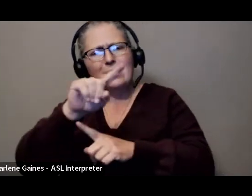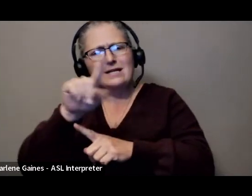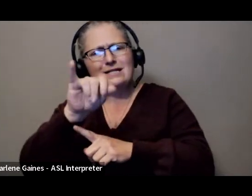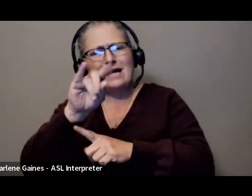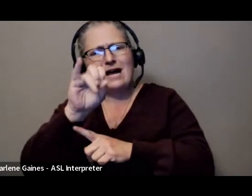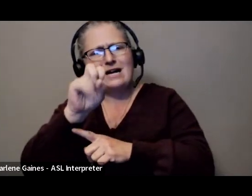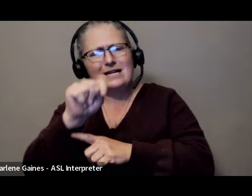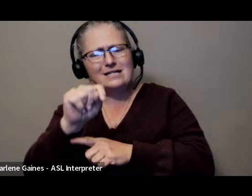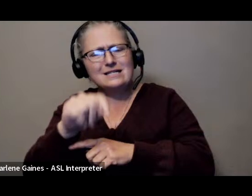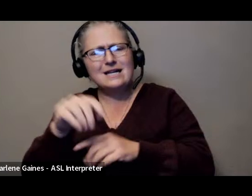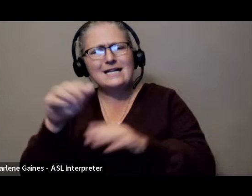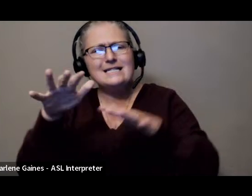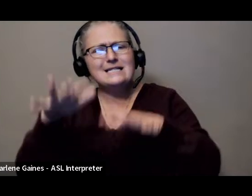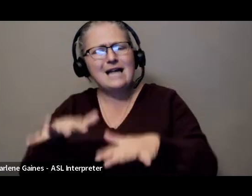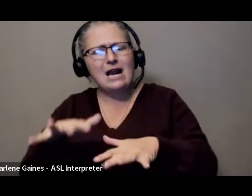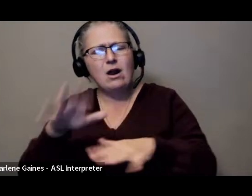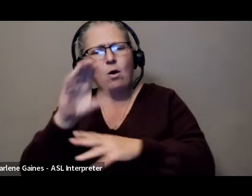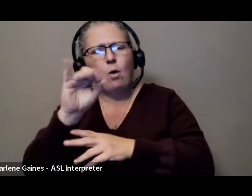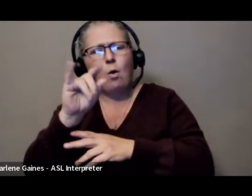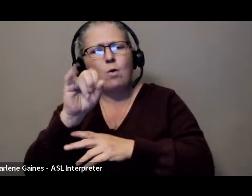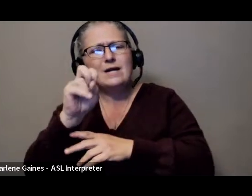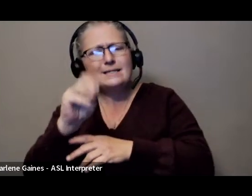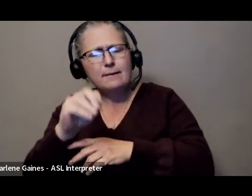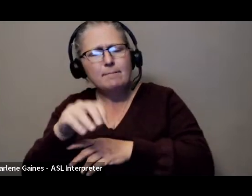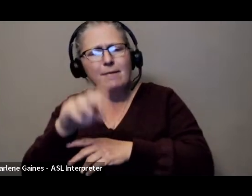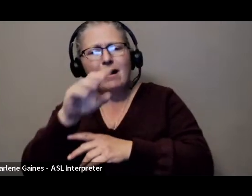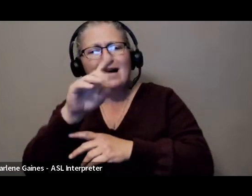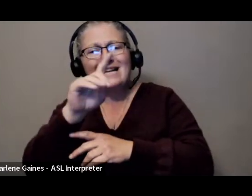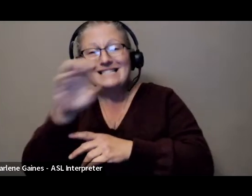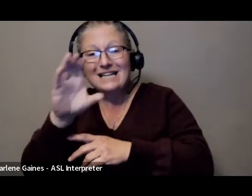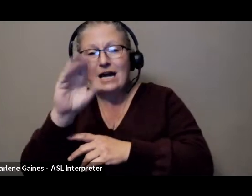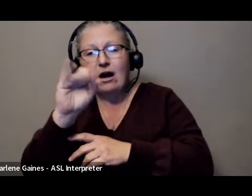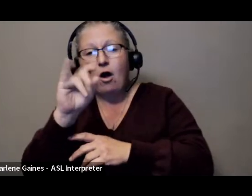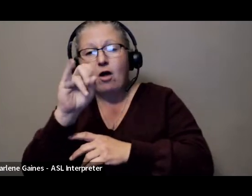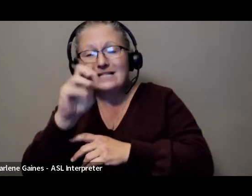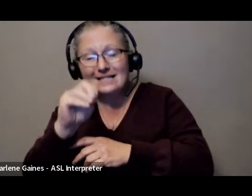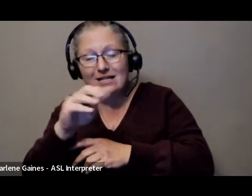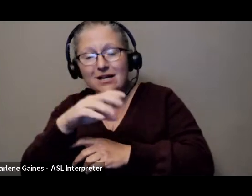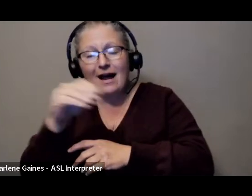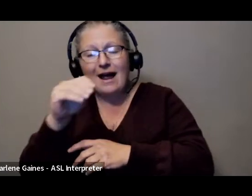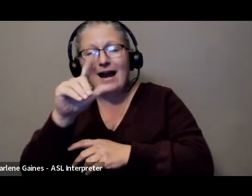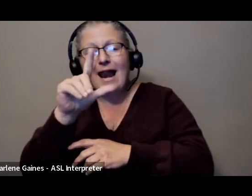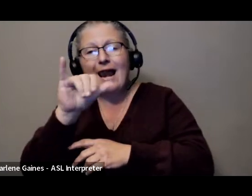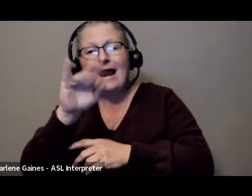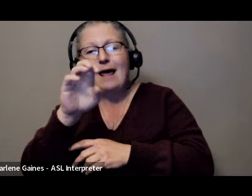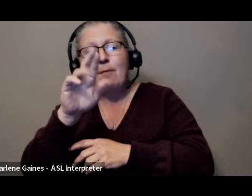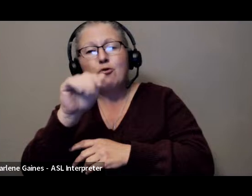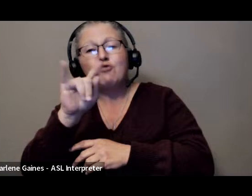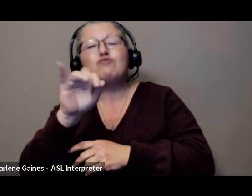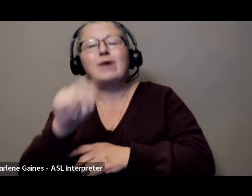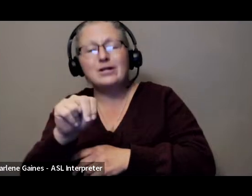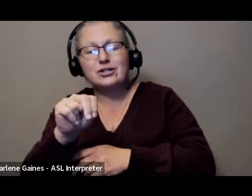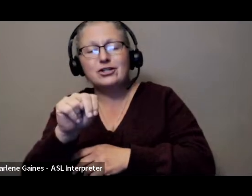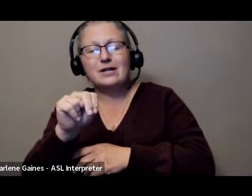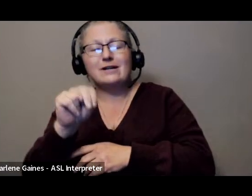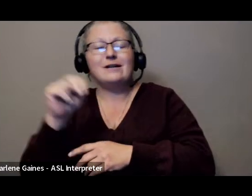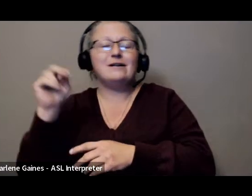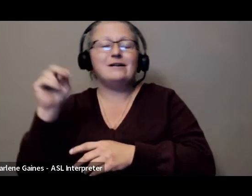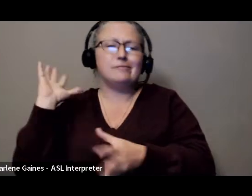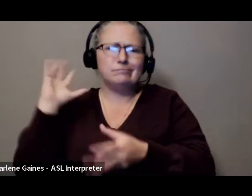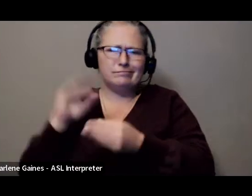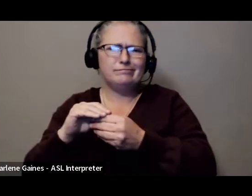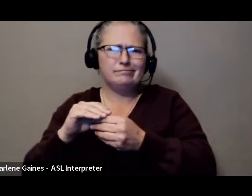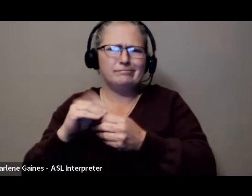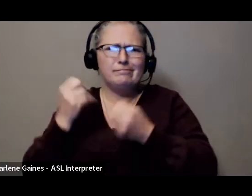settler colonialism, decolonization, and liberation used more times in the last couple of months than I can count, and